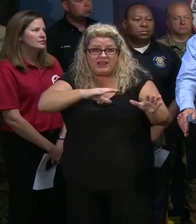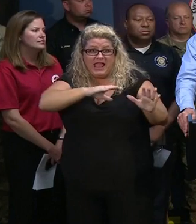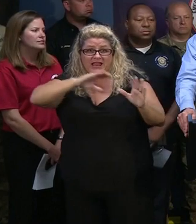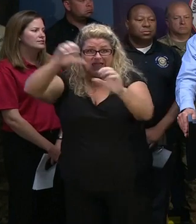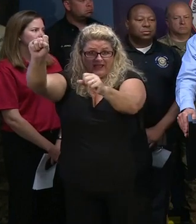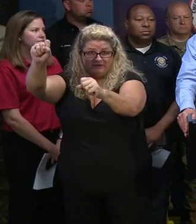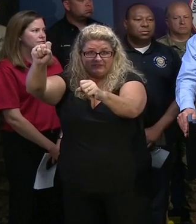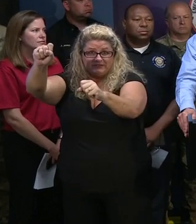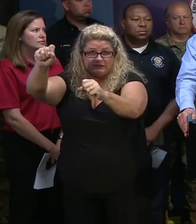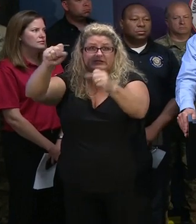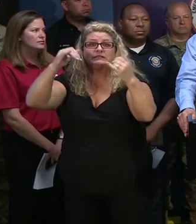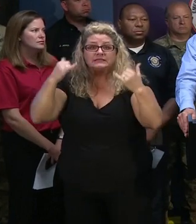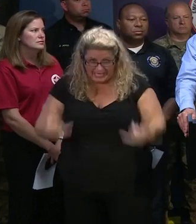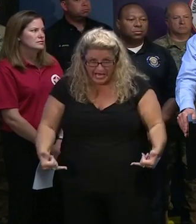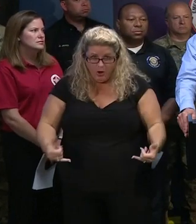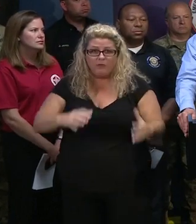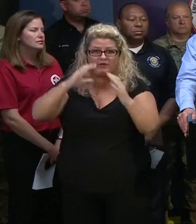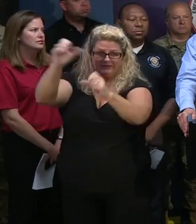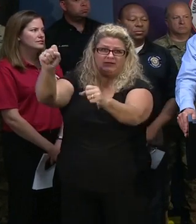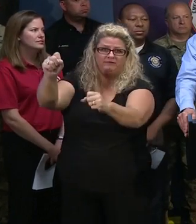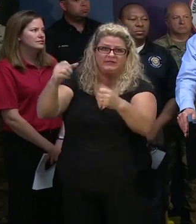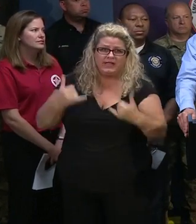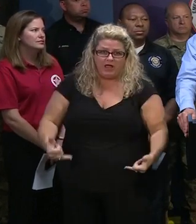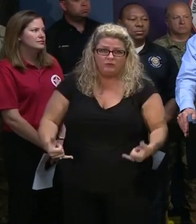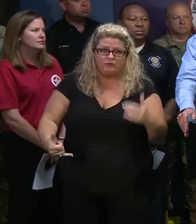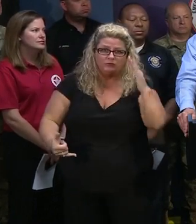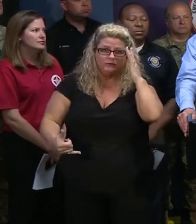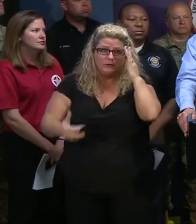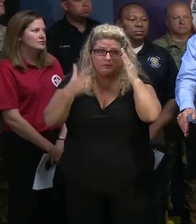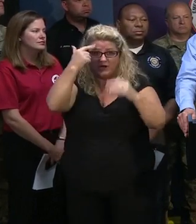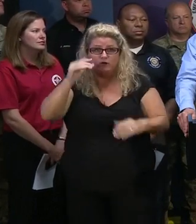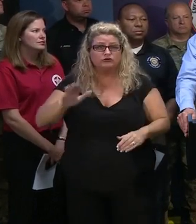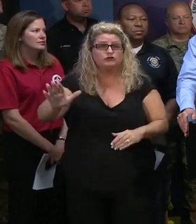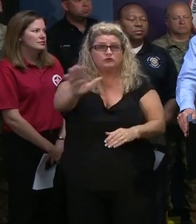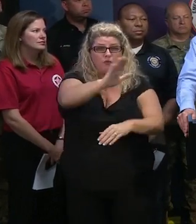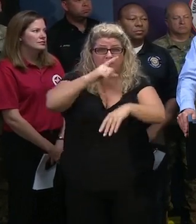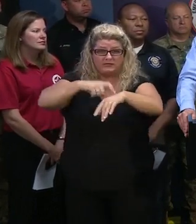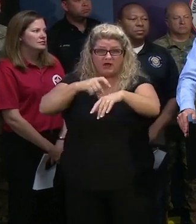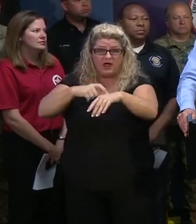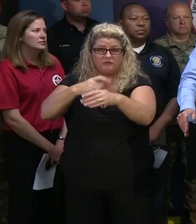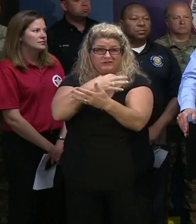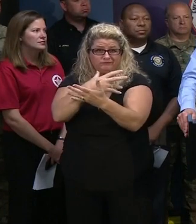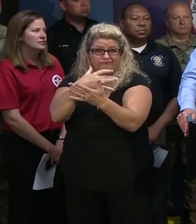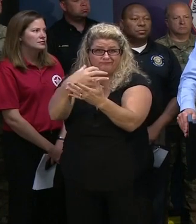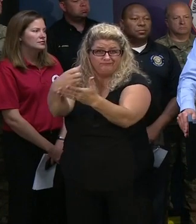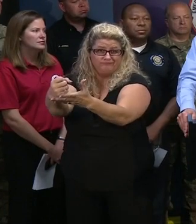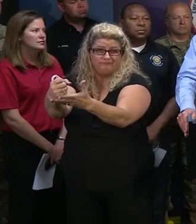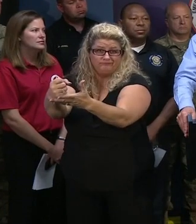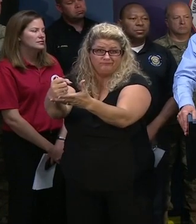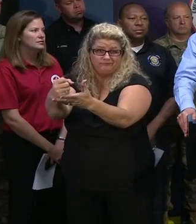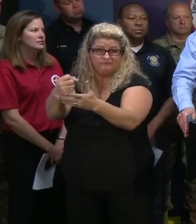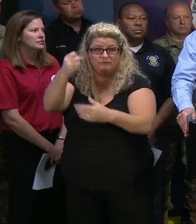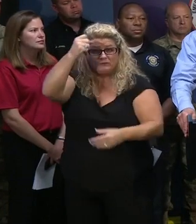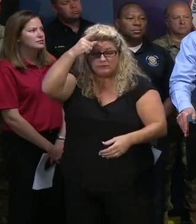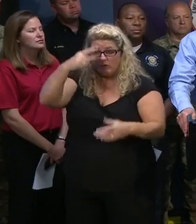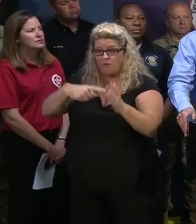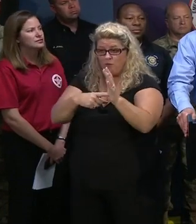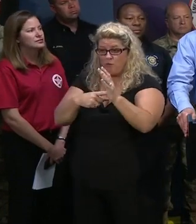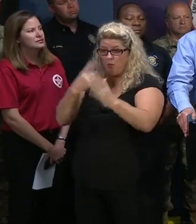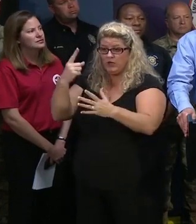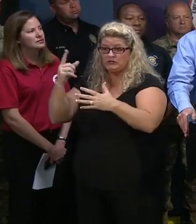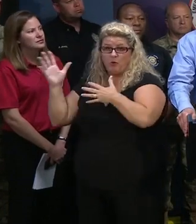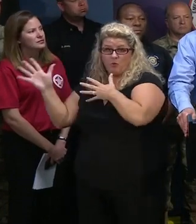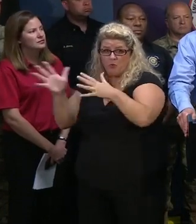evacuation zones, you should leave now, because time is running out. And remember this, once these winds start